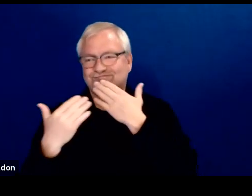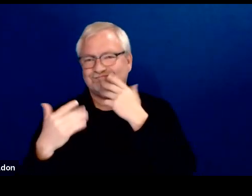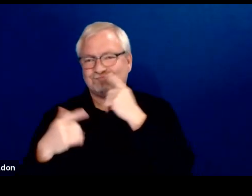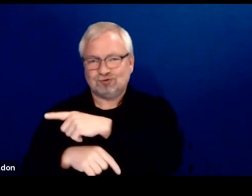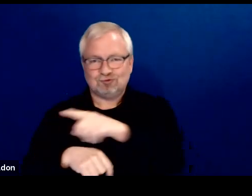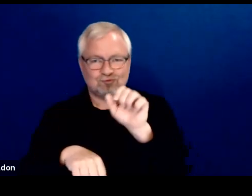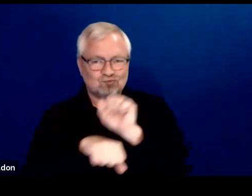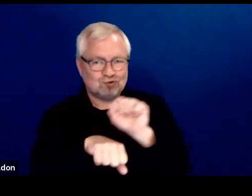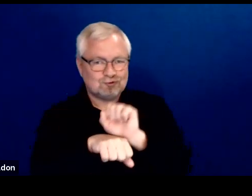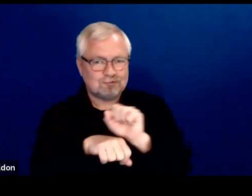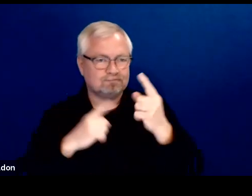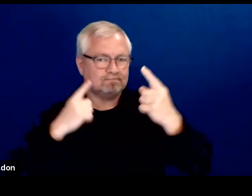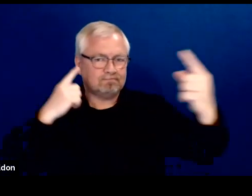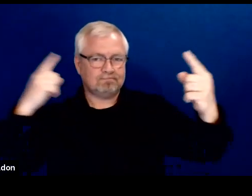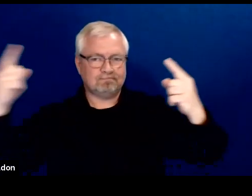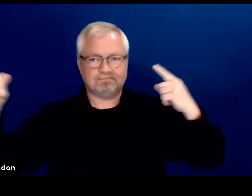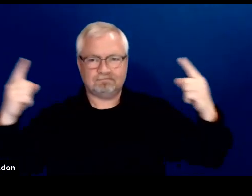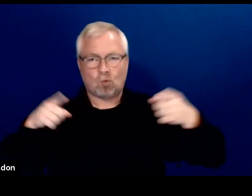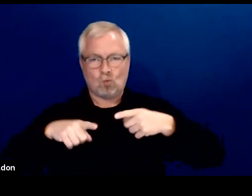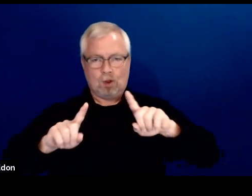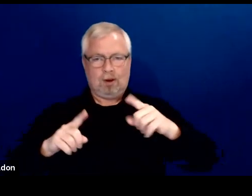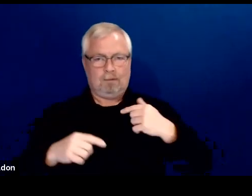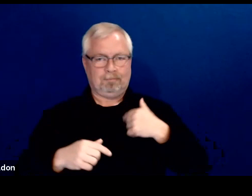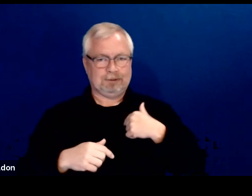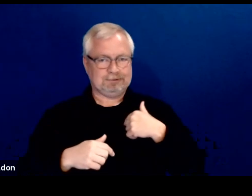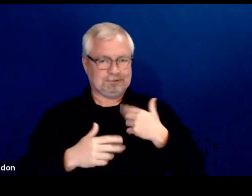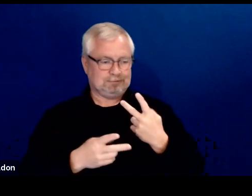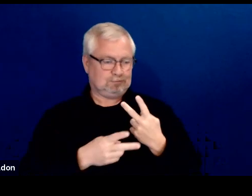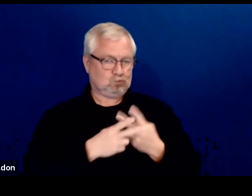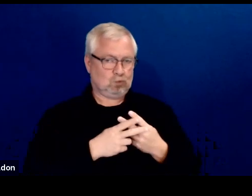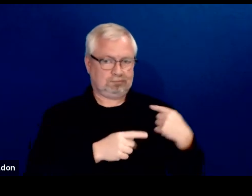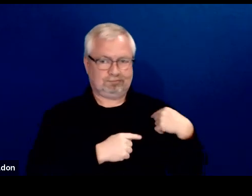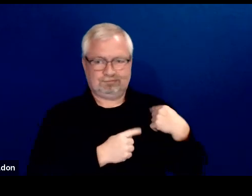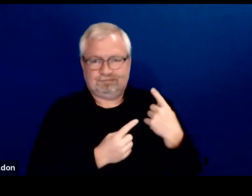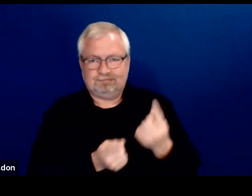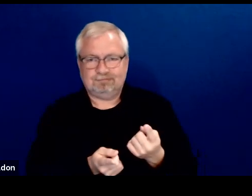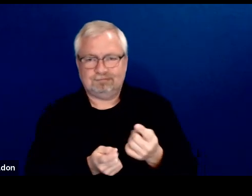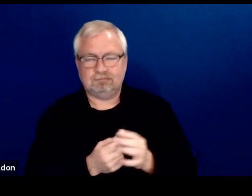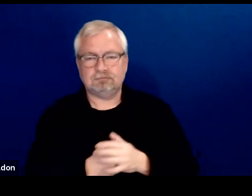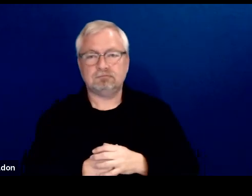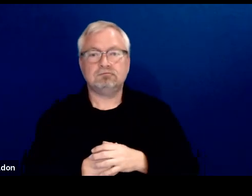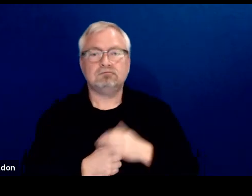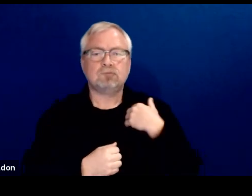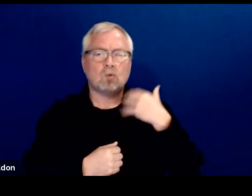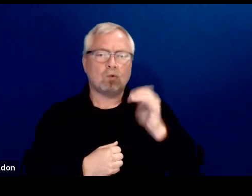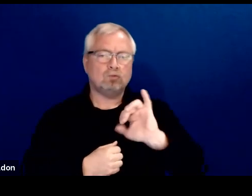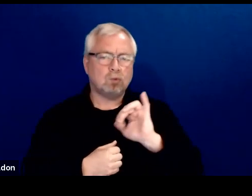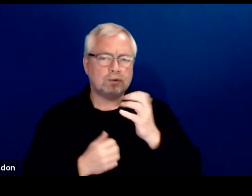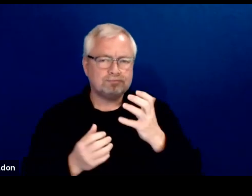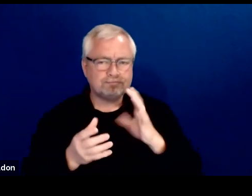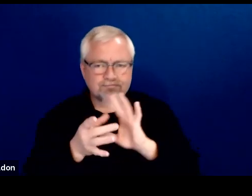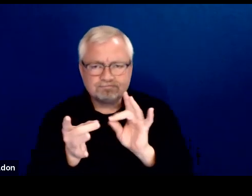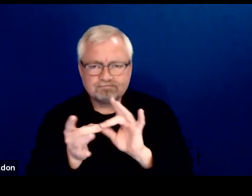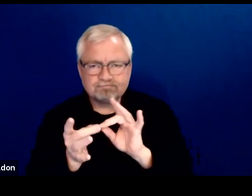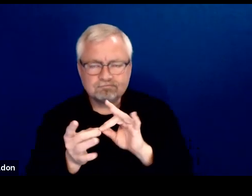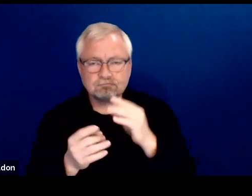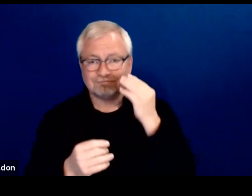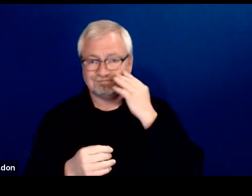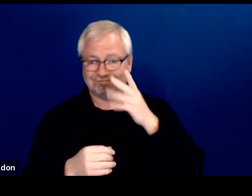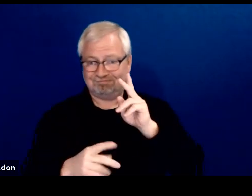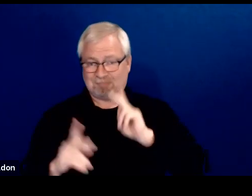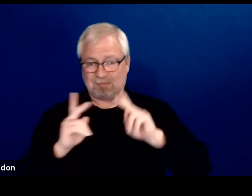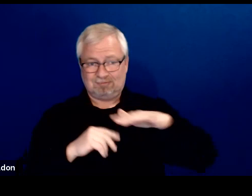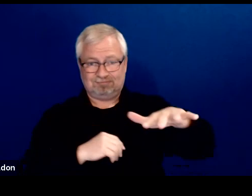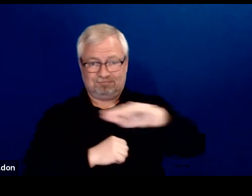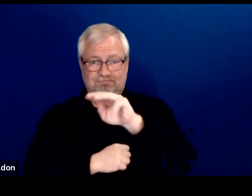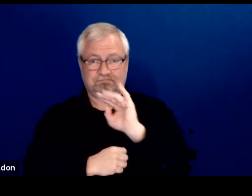And I also want to mention to the people of Minnesota, because of social distancing and the nature of this room that we're in, the media is